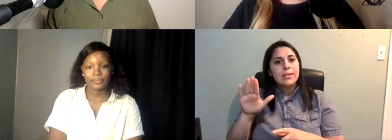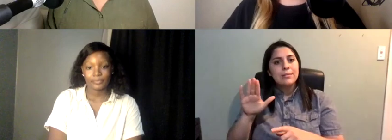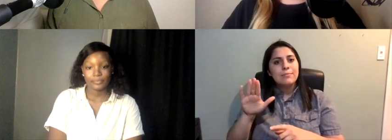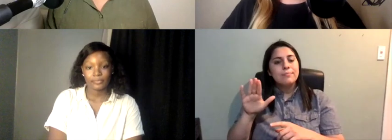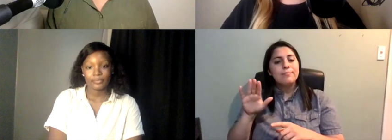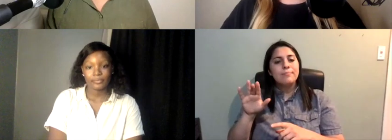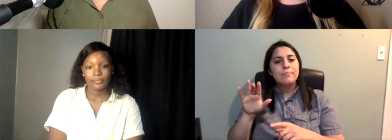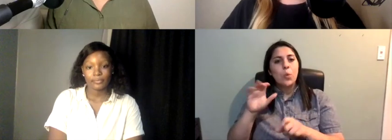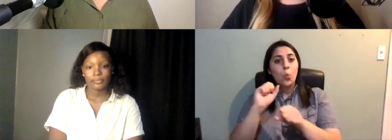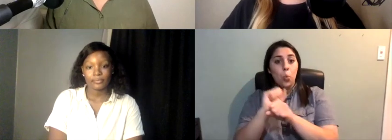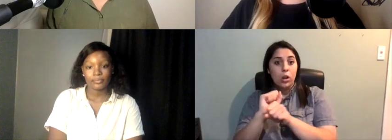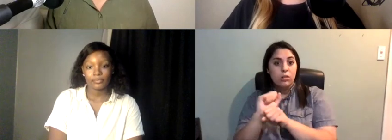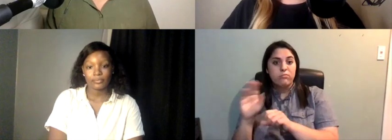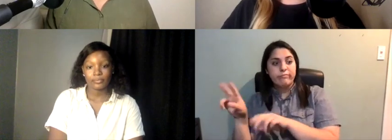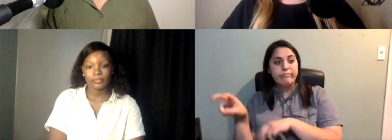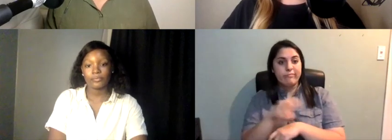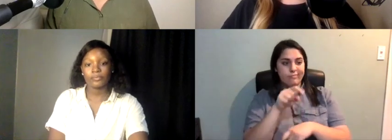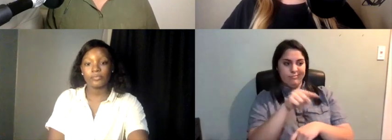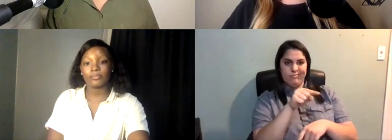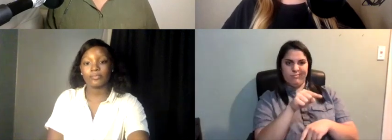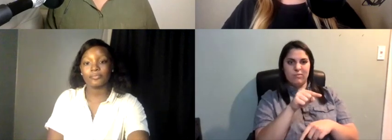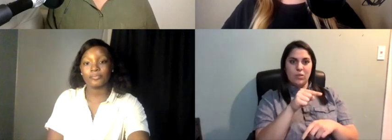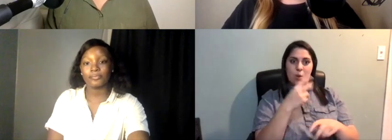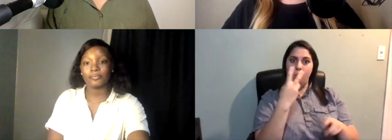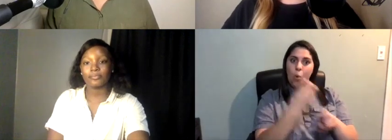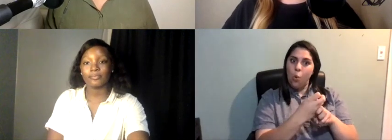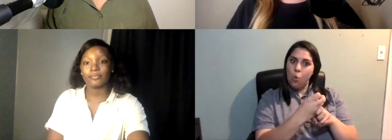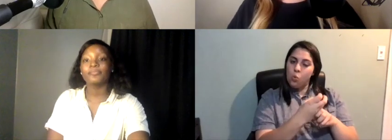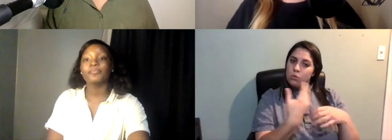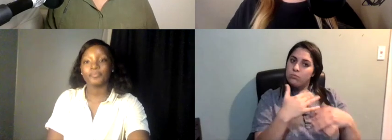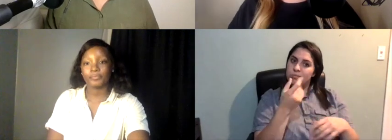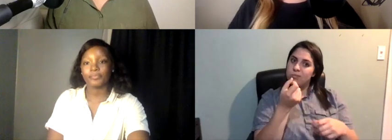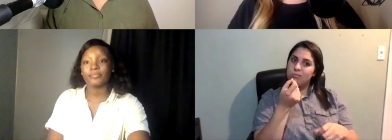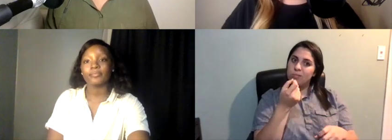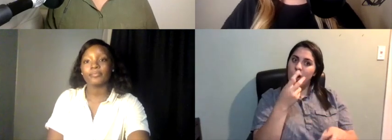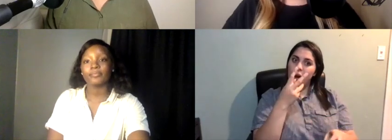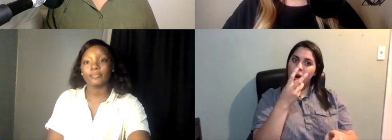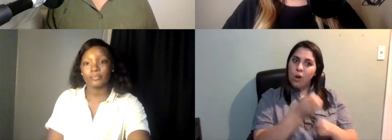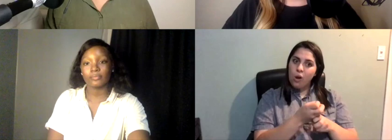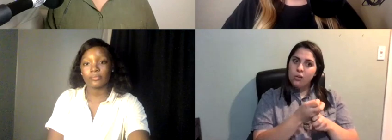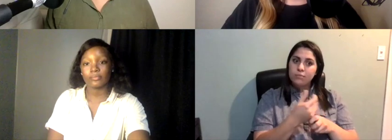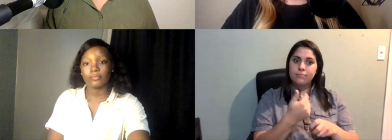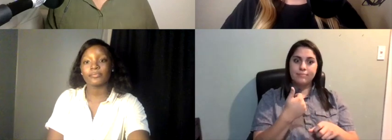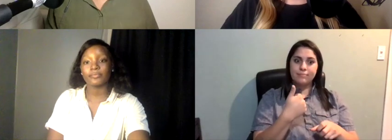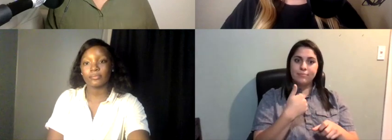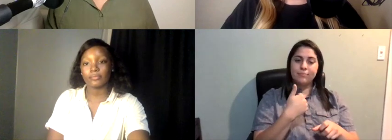know, not doing anything. Like, this was a stressful job that I had left last year. And so